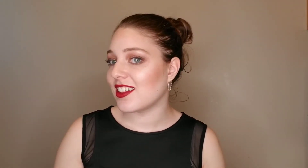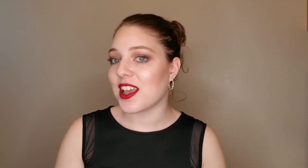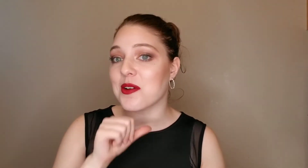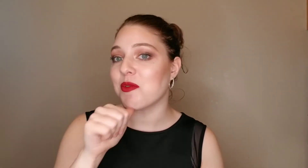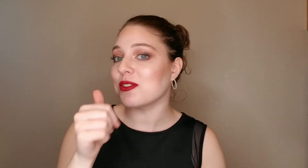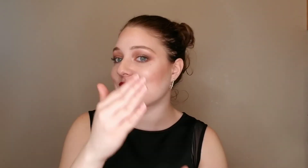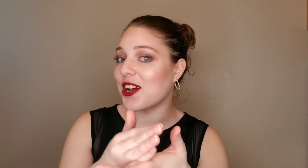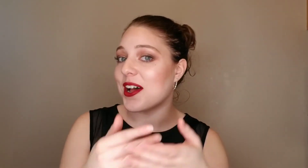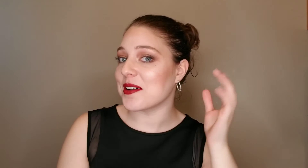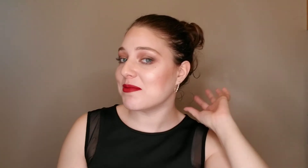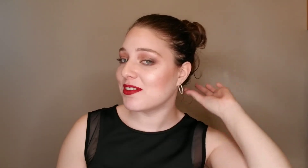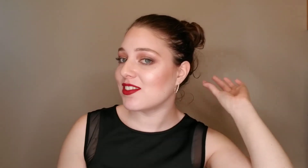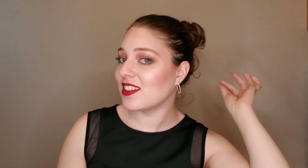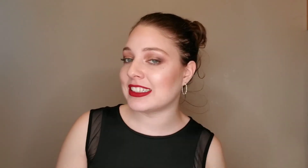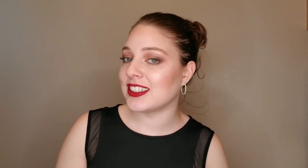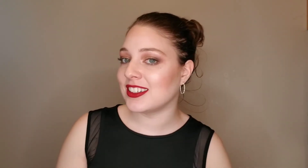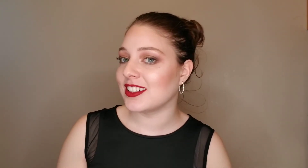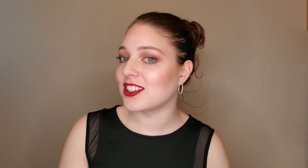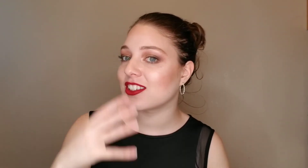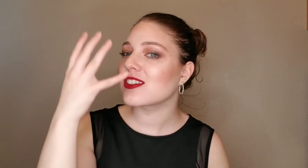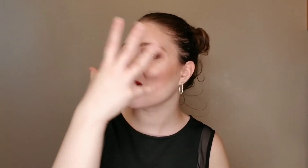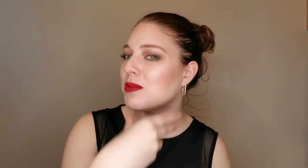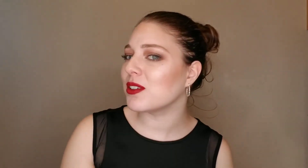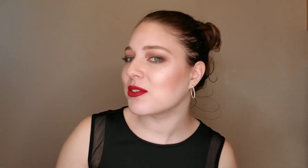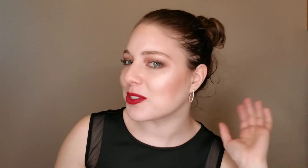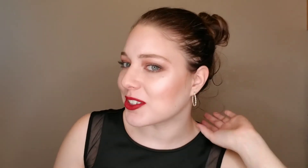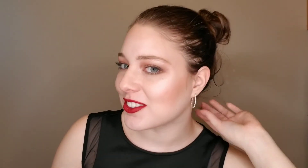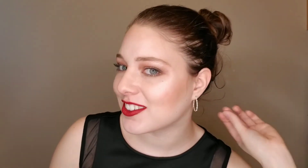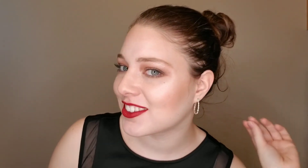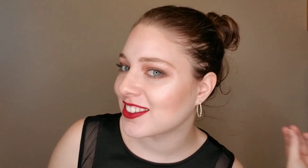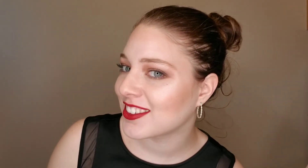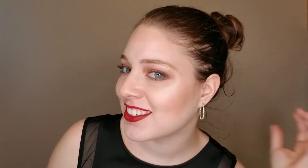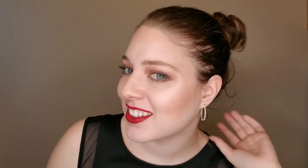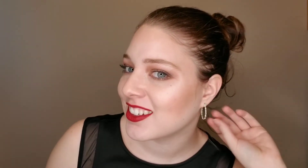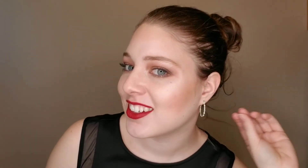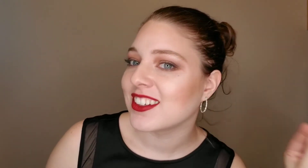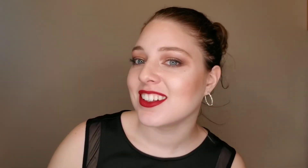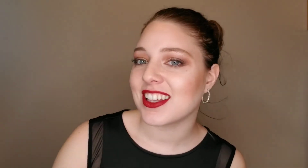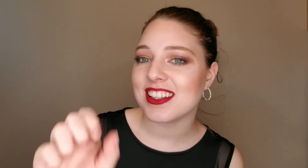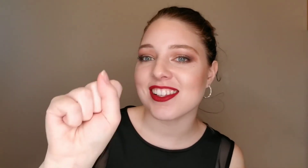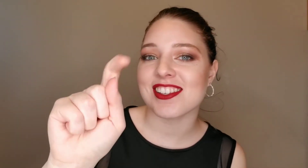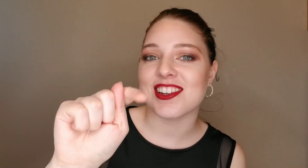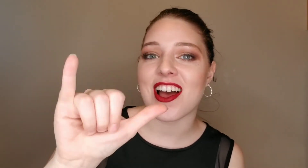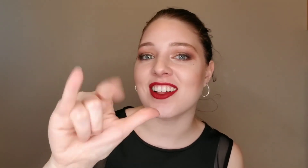it won't stop. So beautiful. That's a style.